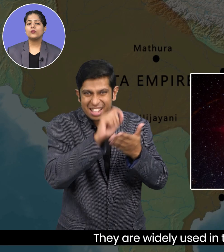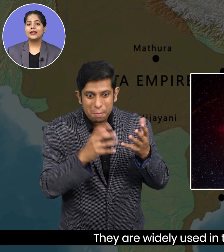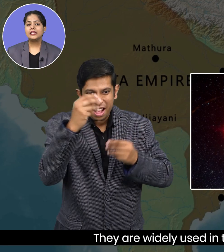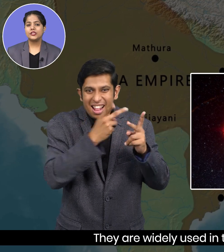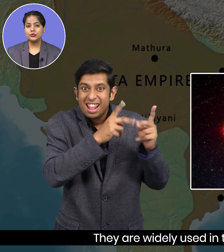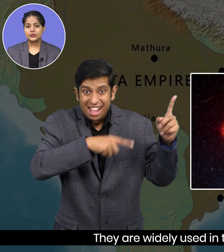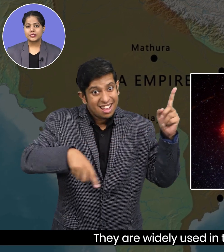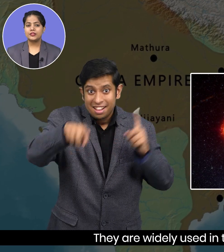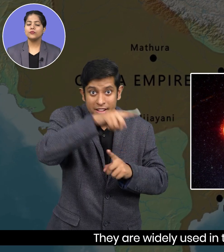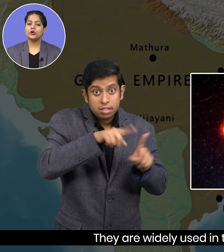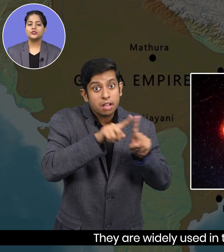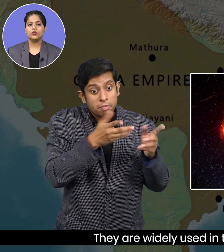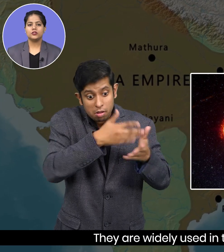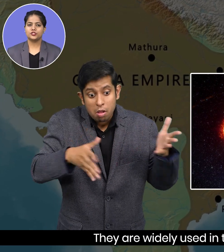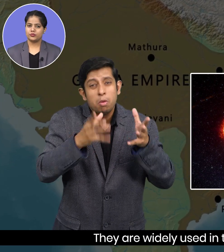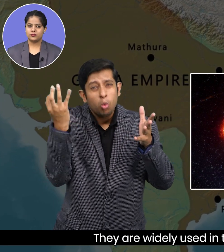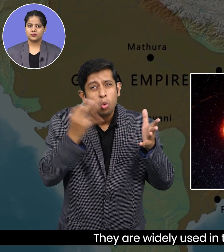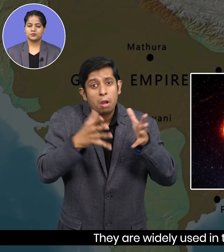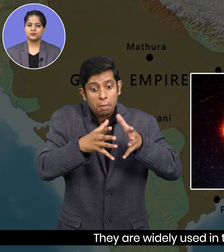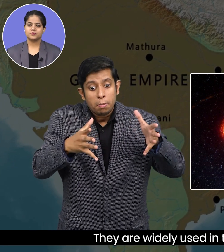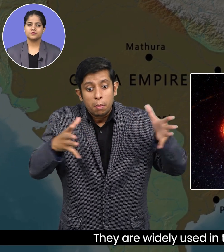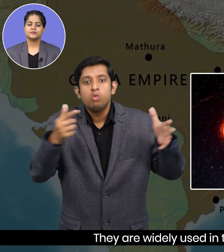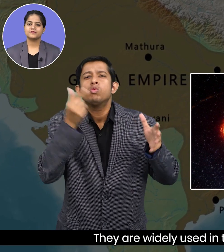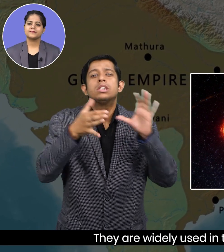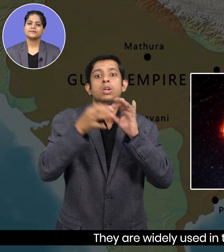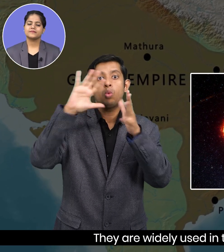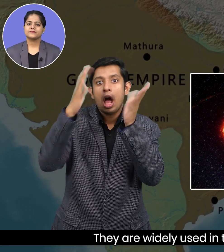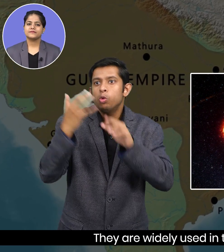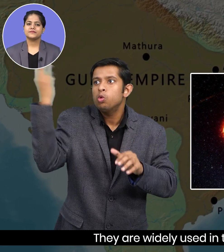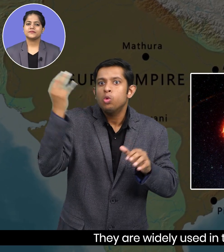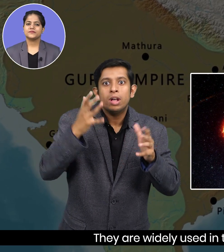They are widely used in the modern world too.